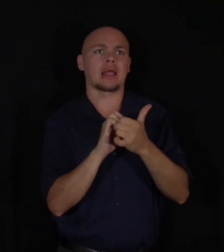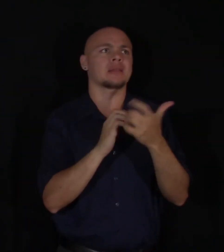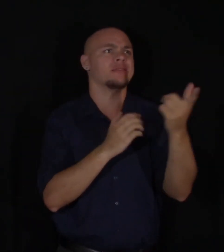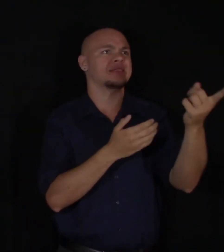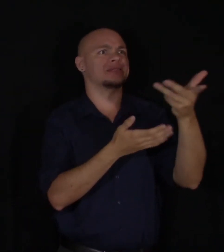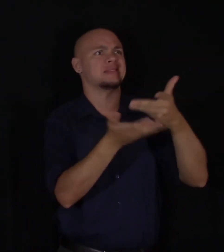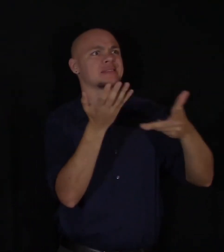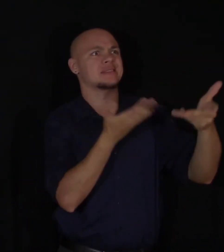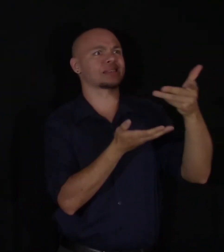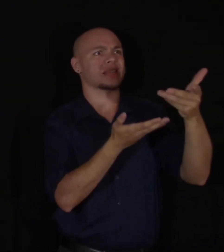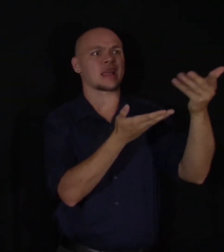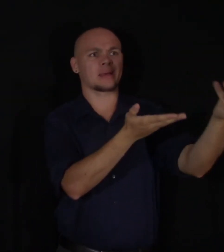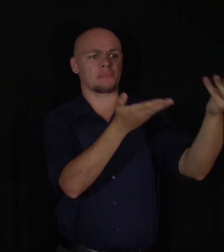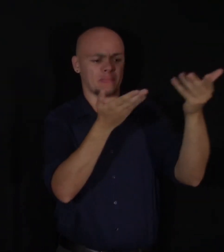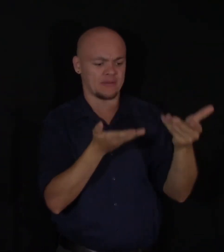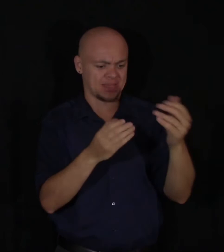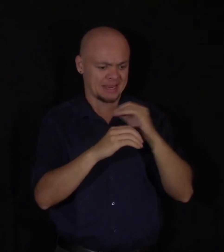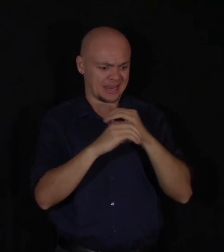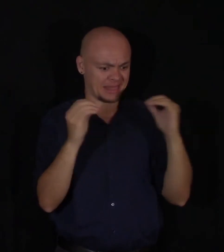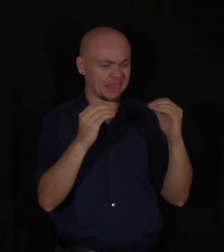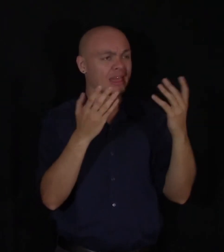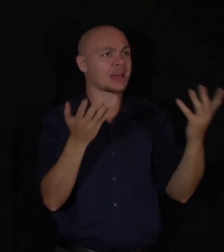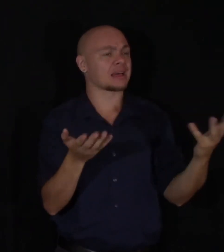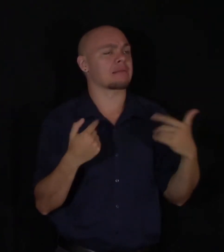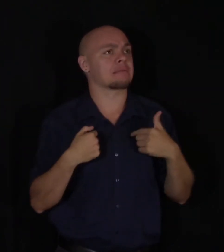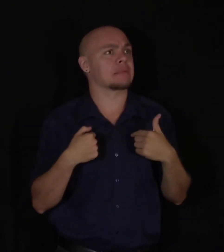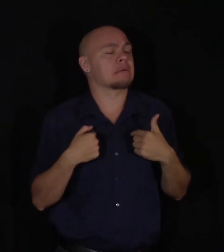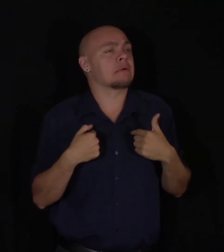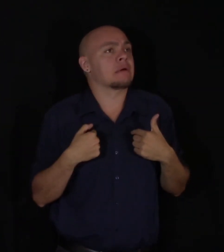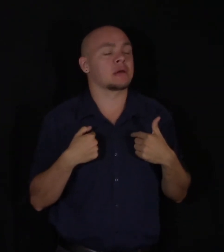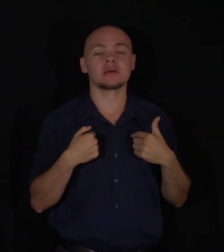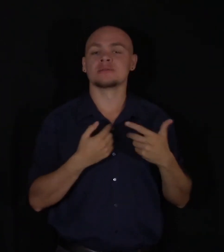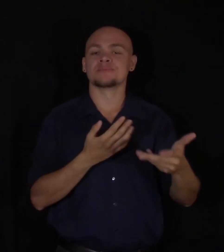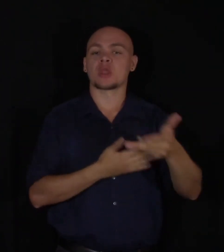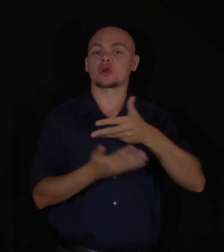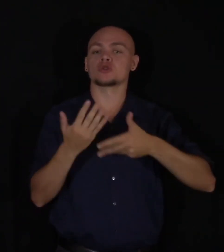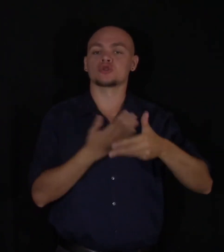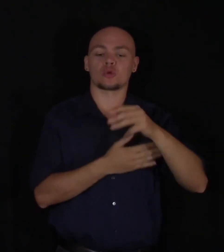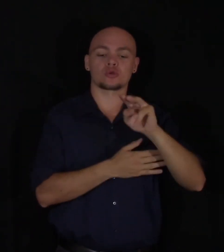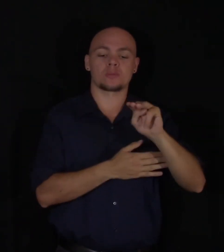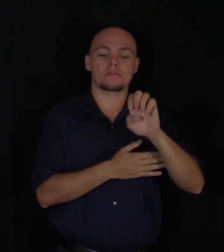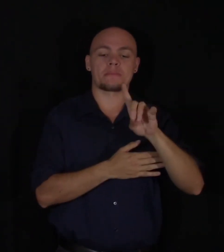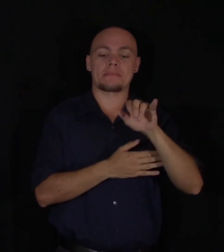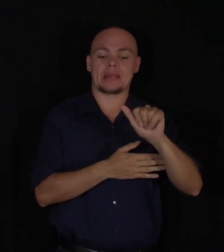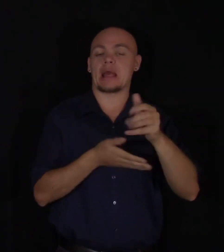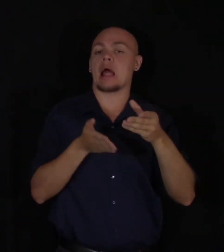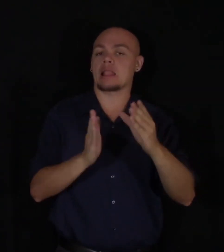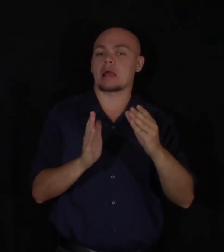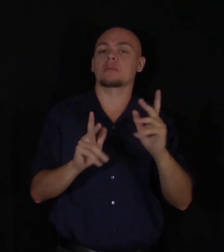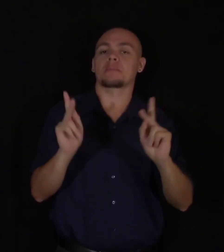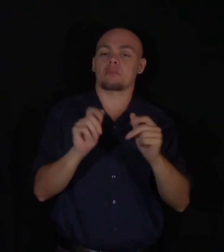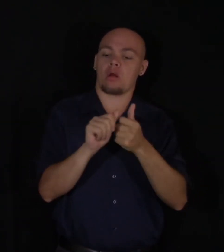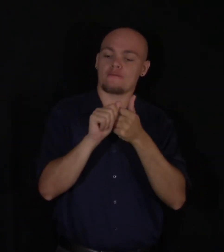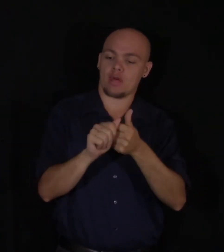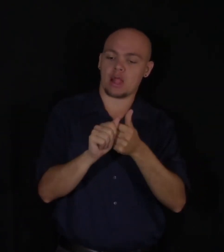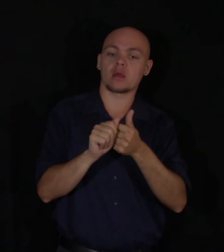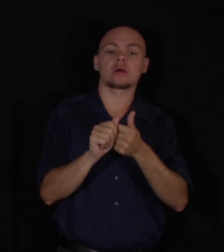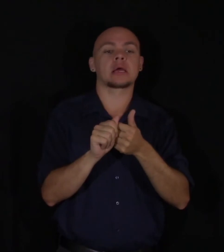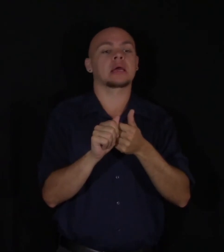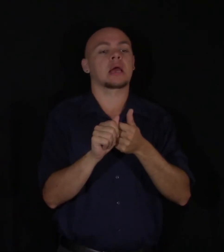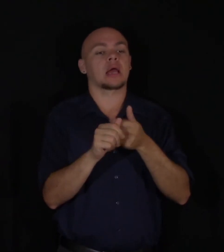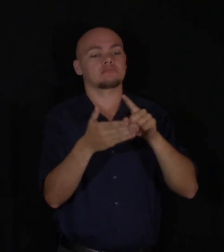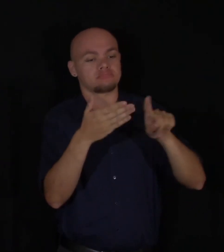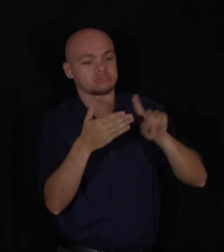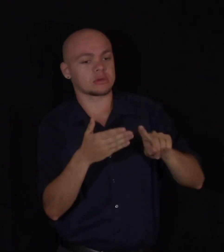doesn't do you any service. Social media allows us to follow and keep up with each other. Essentially, it allows you to